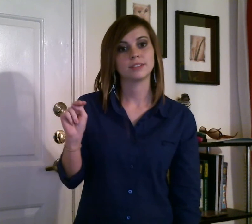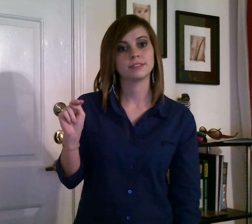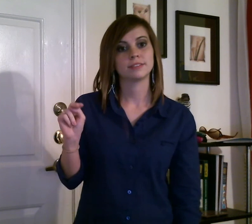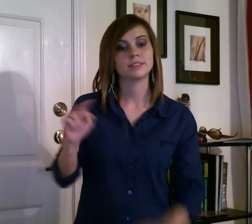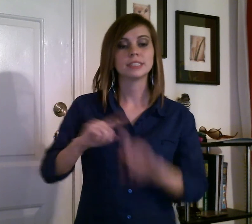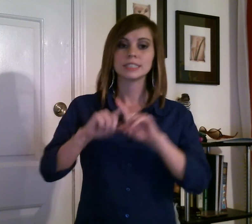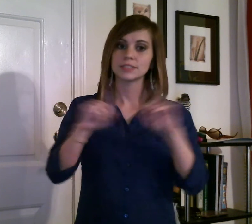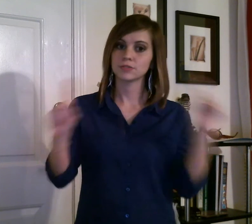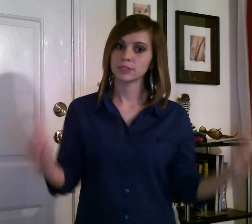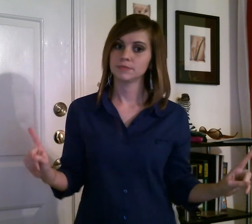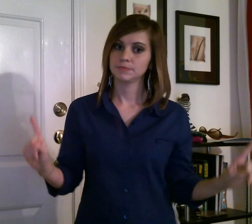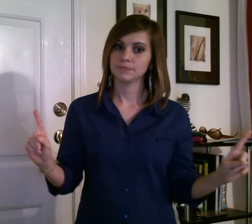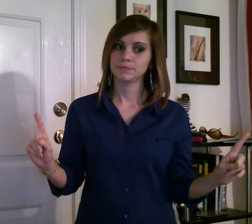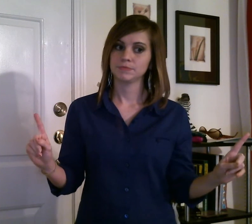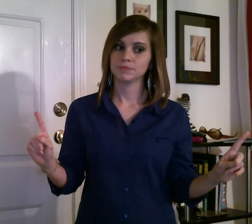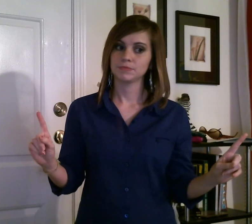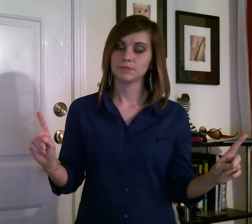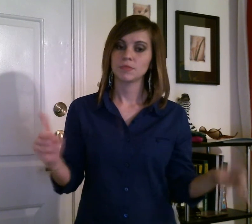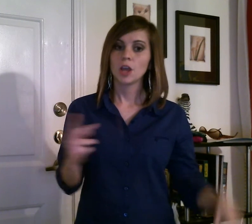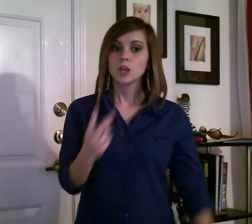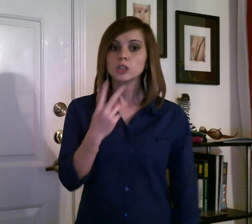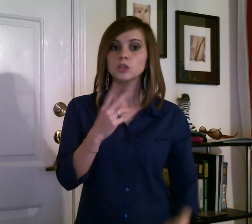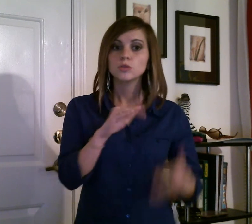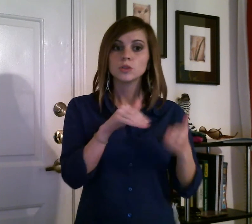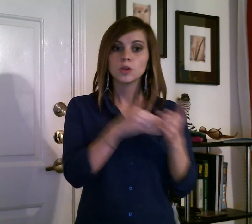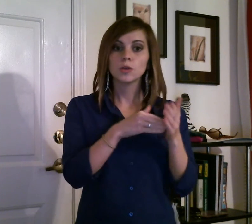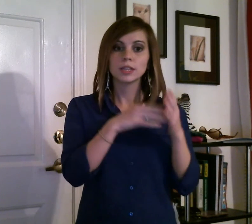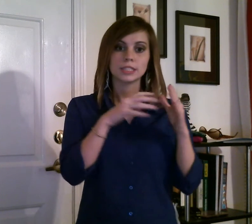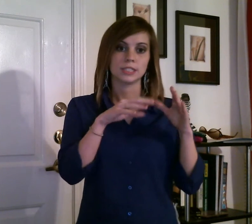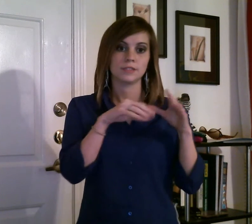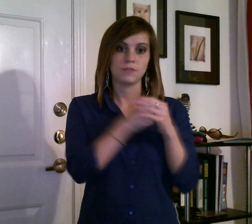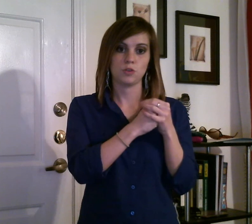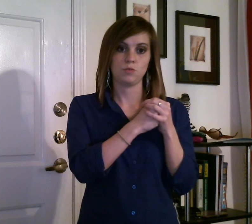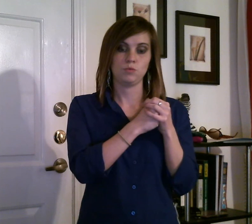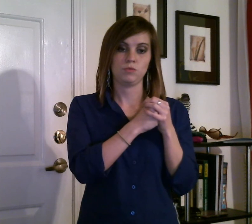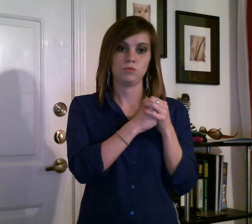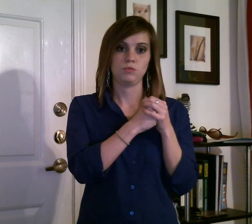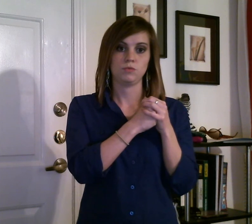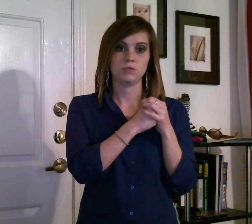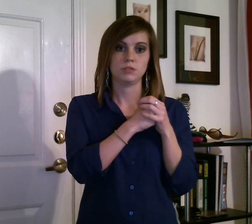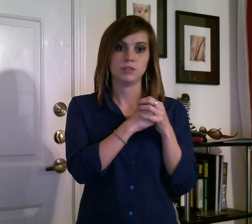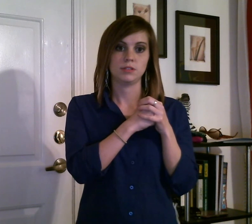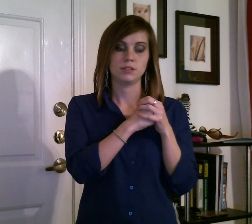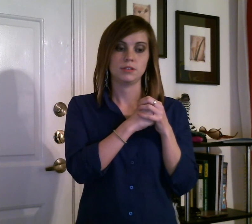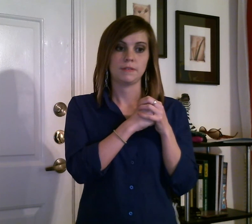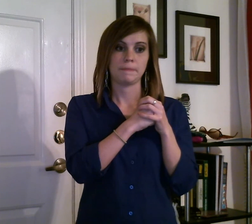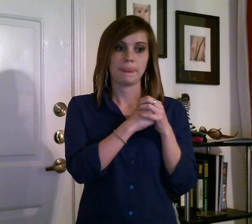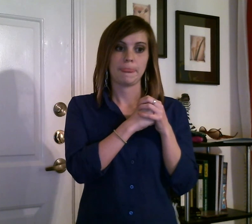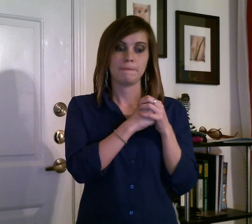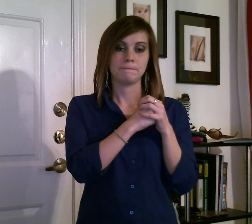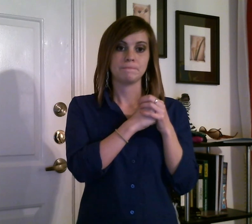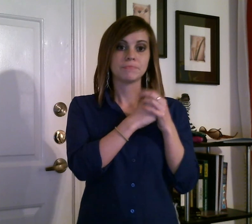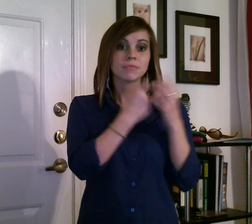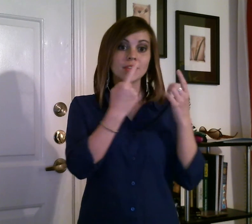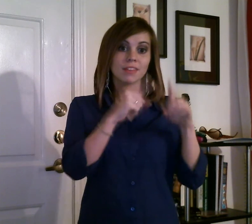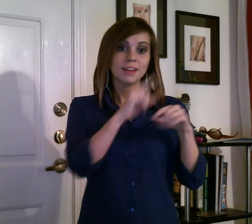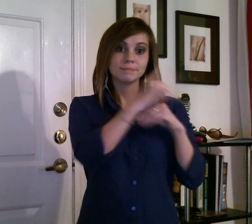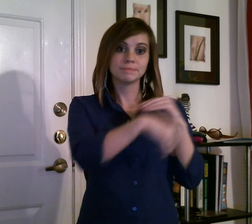of these protons, or two of the nucleuses fuse, the resulting nucleus has a slightly smaller